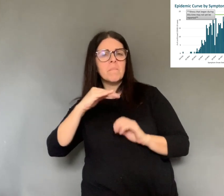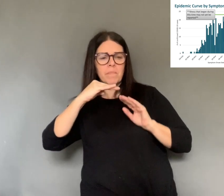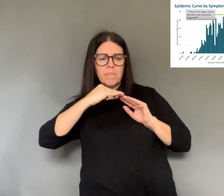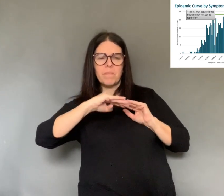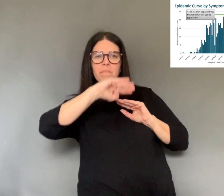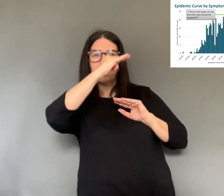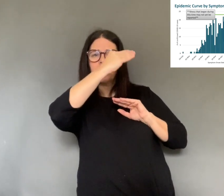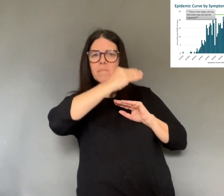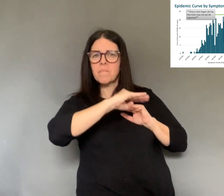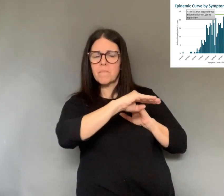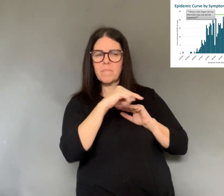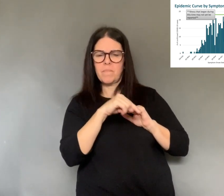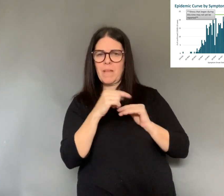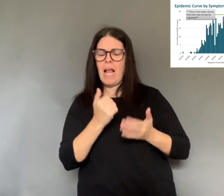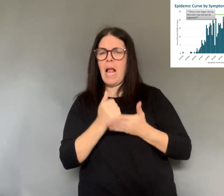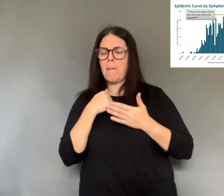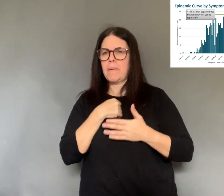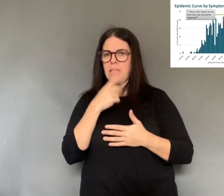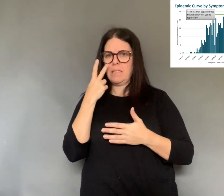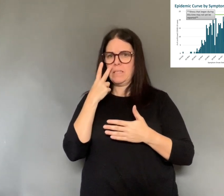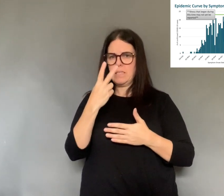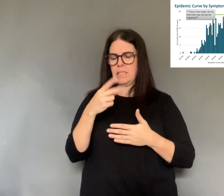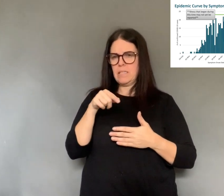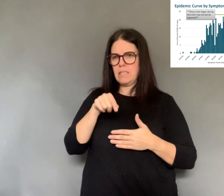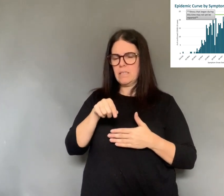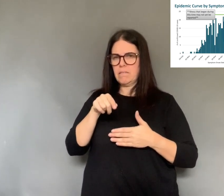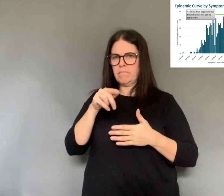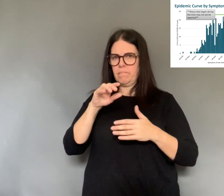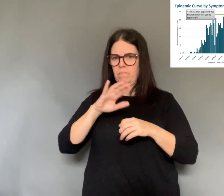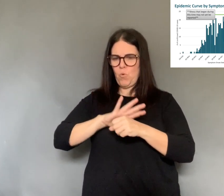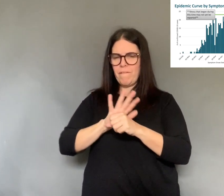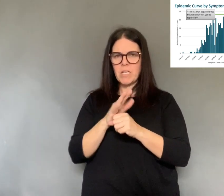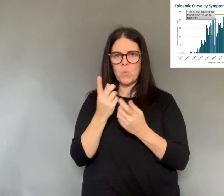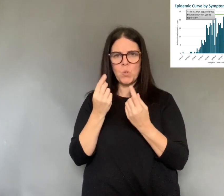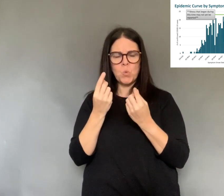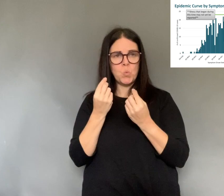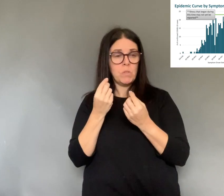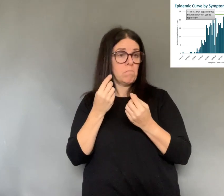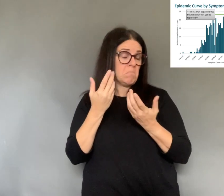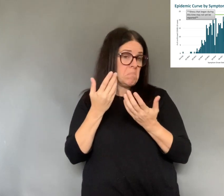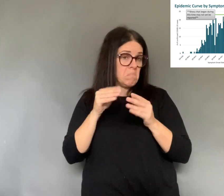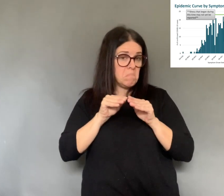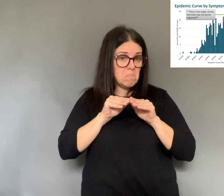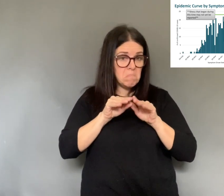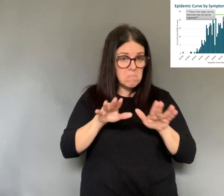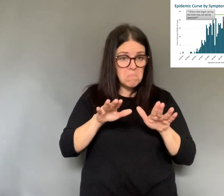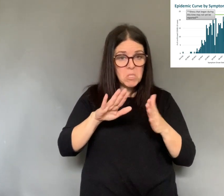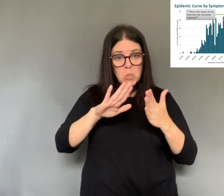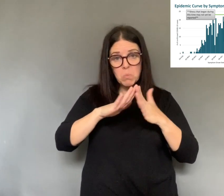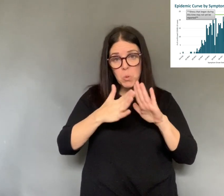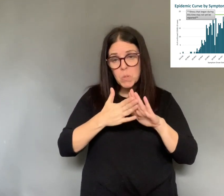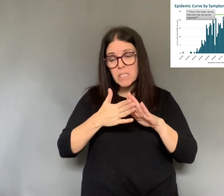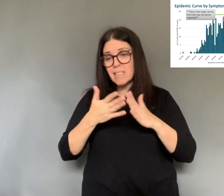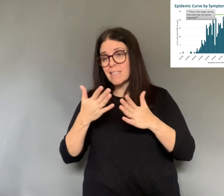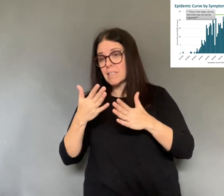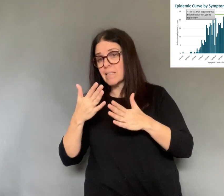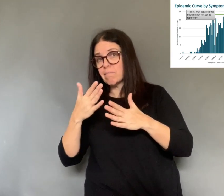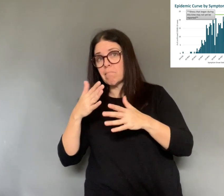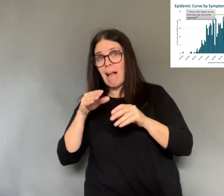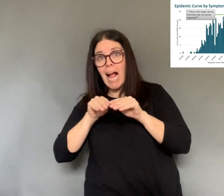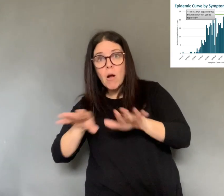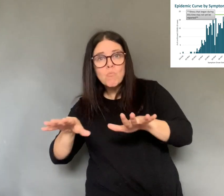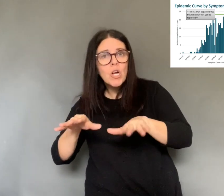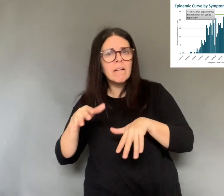The epidemic curve or epicurve help us assess to see the progression of the disease, whether we're talking about